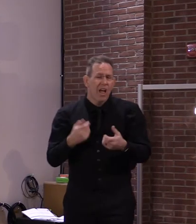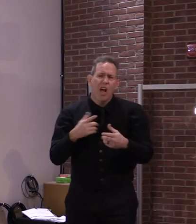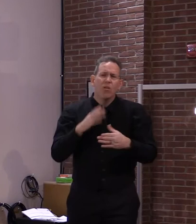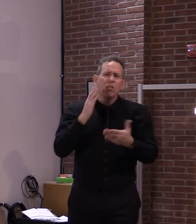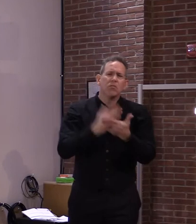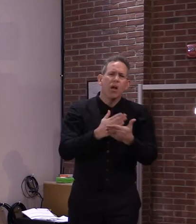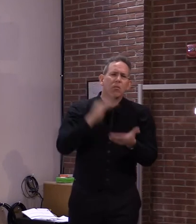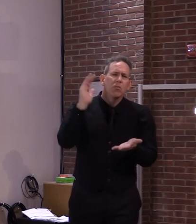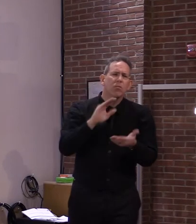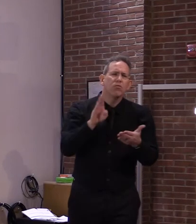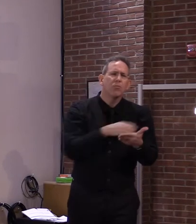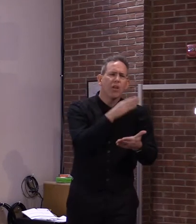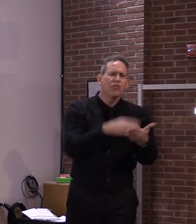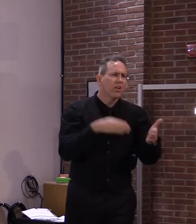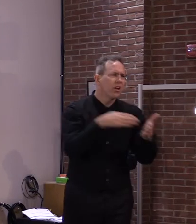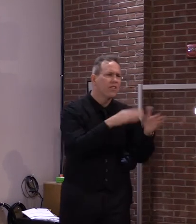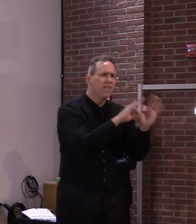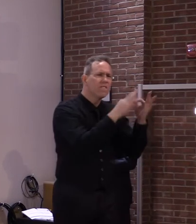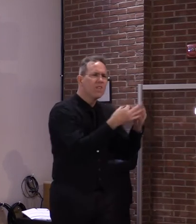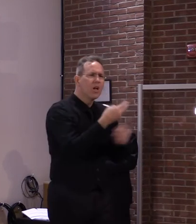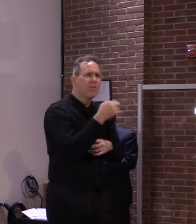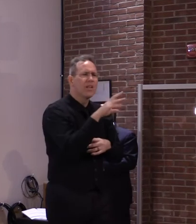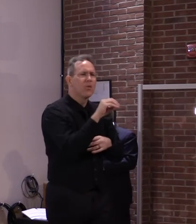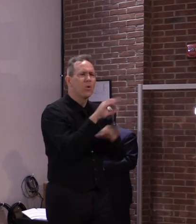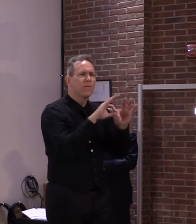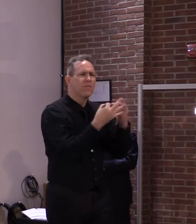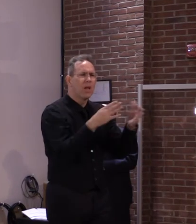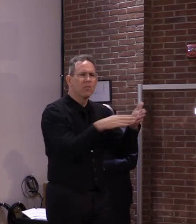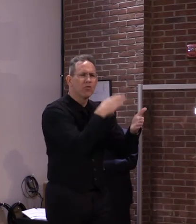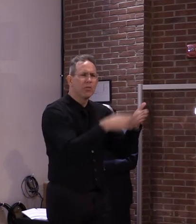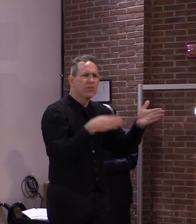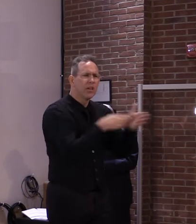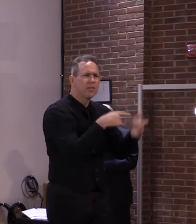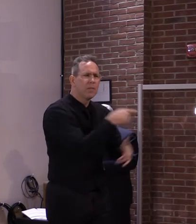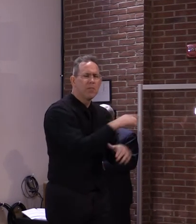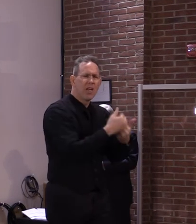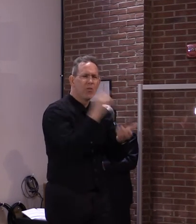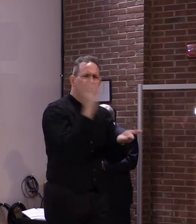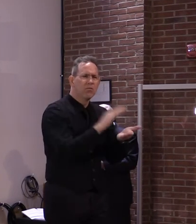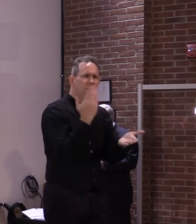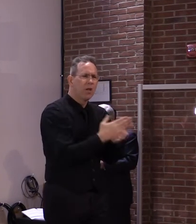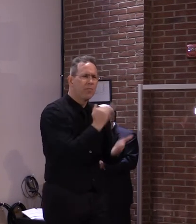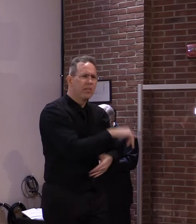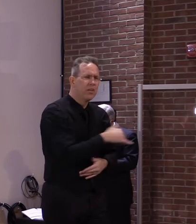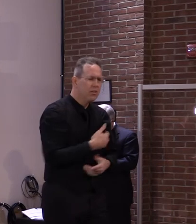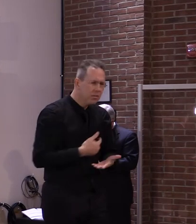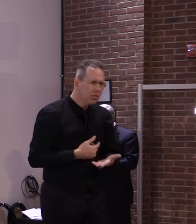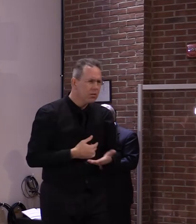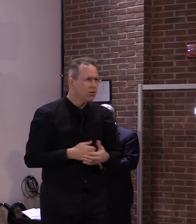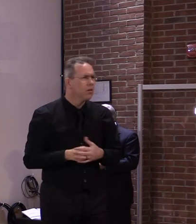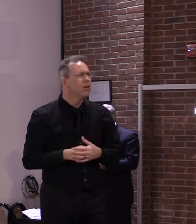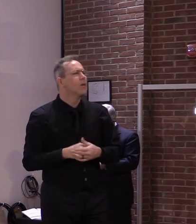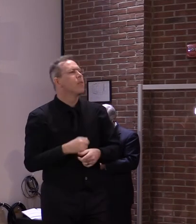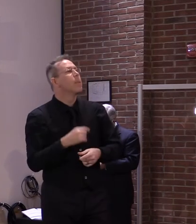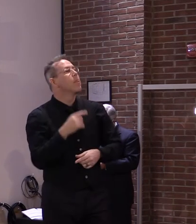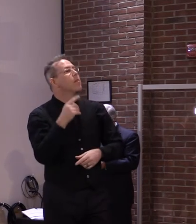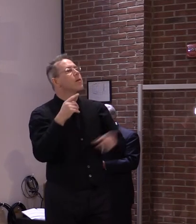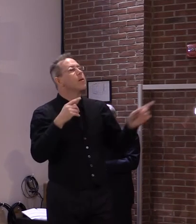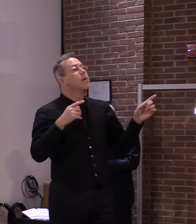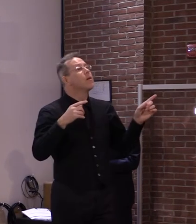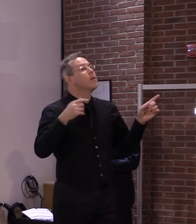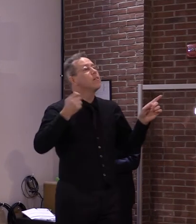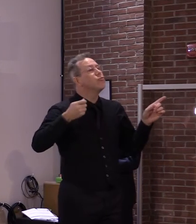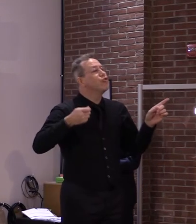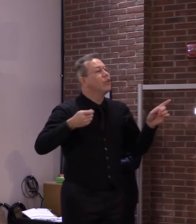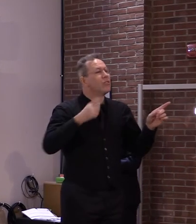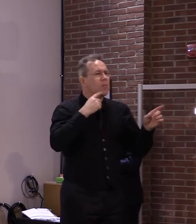injunction isn't the final ruling on it so you know it's obviously a topic of some national interest and and for our perspectives it is